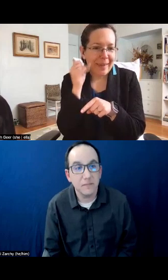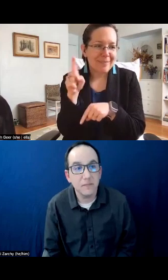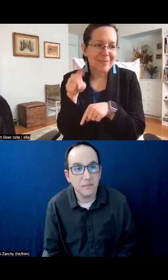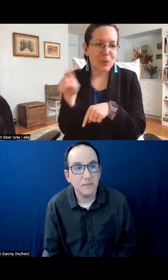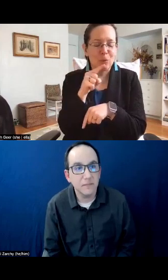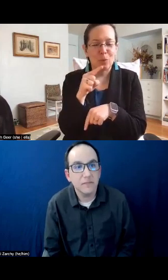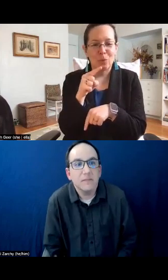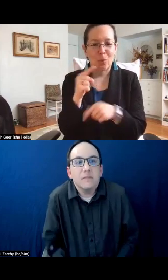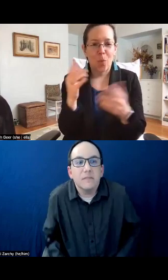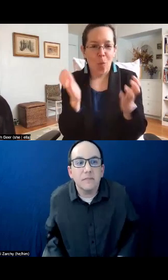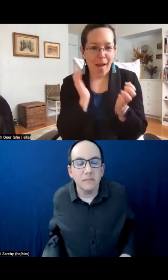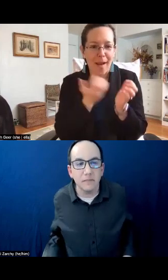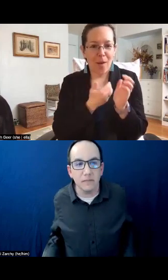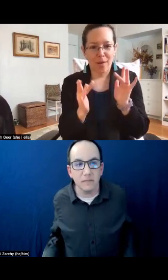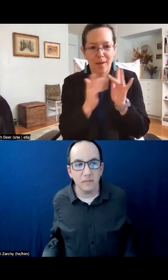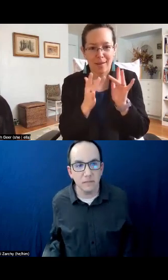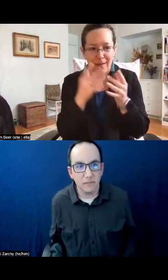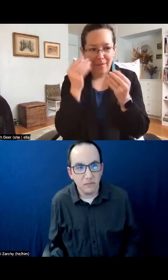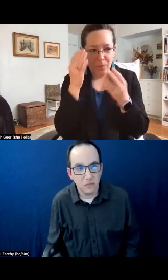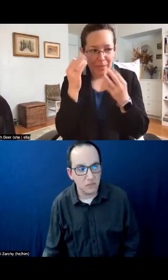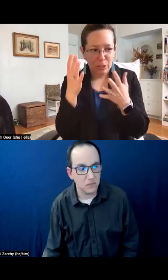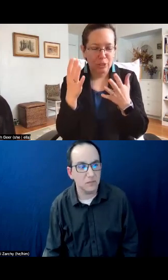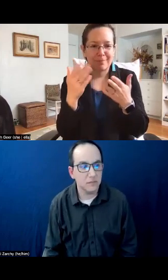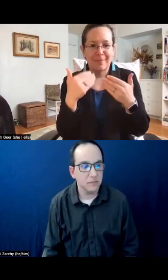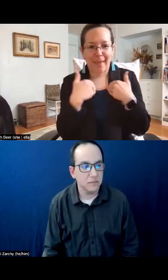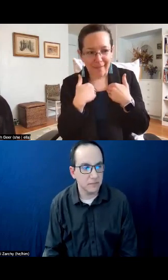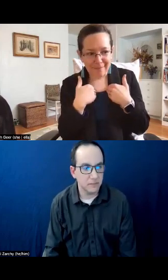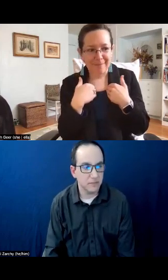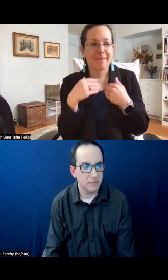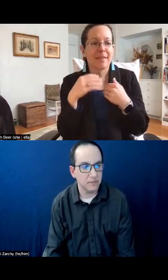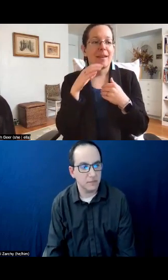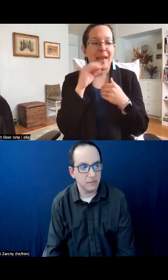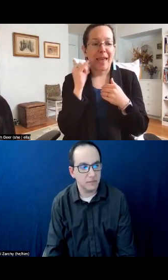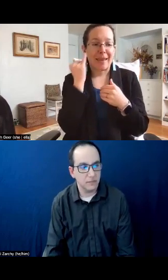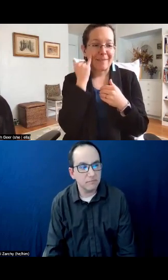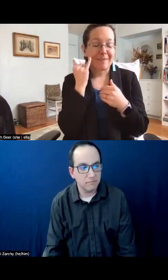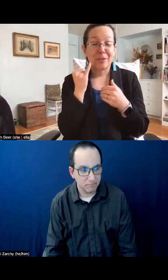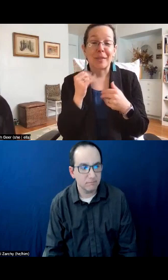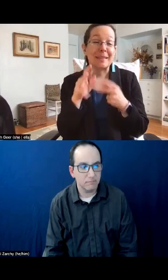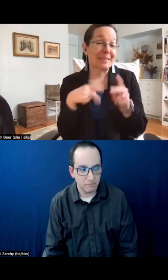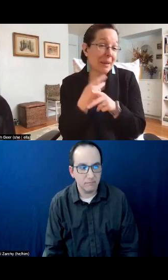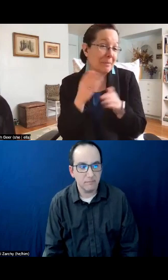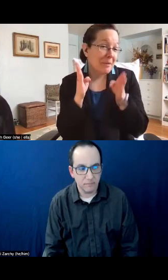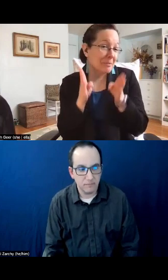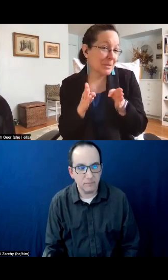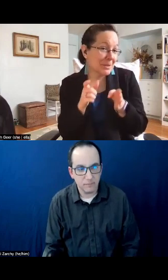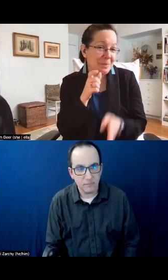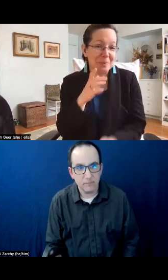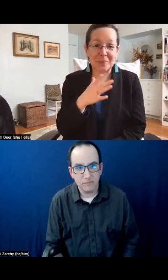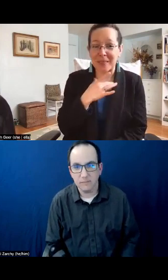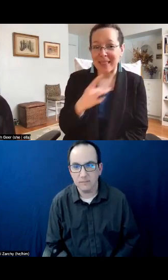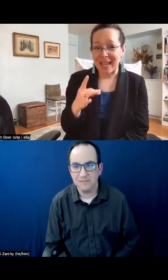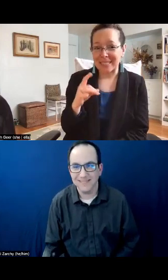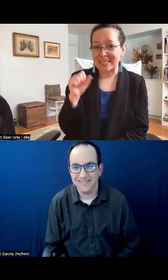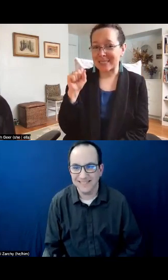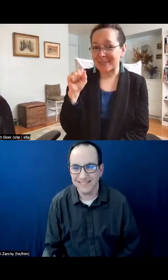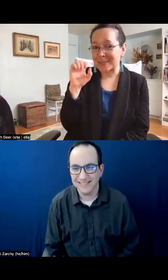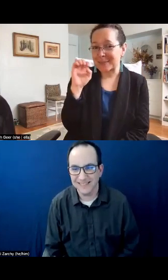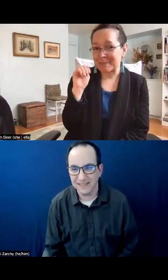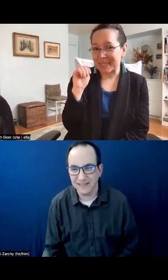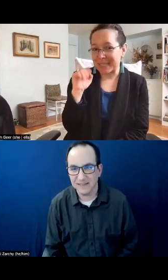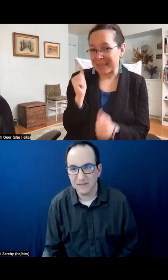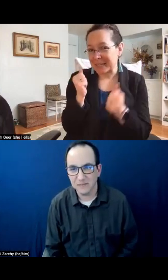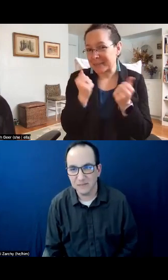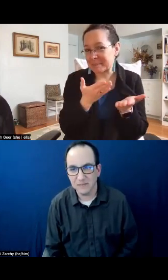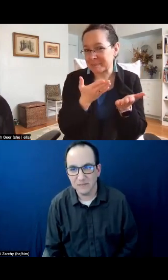Okay, I'll leave this slide up for just a moment. So if you're interested in our contact information now, before you get a copy of the slides,